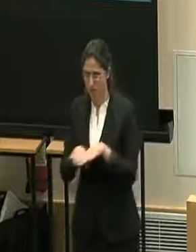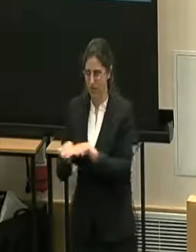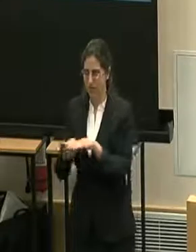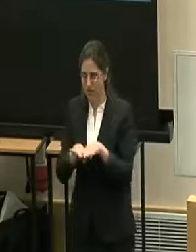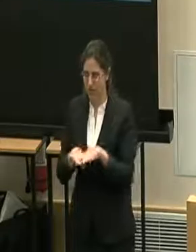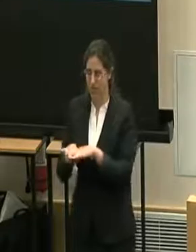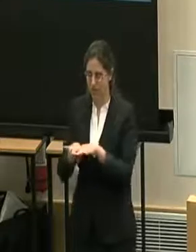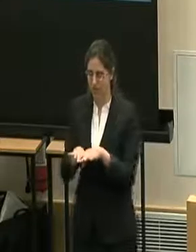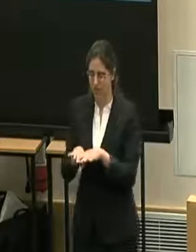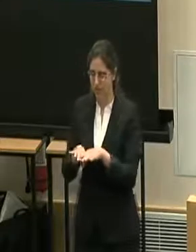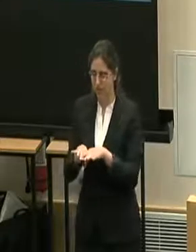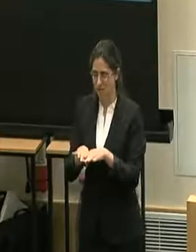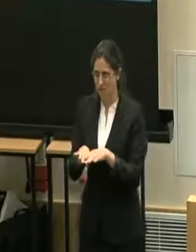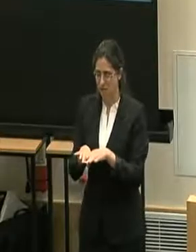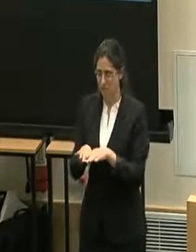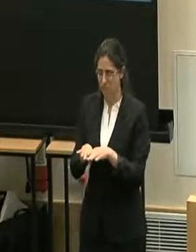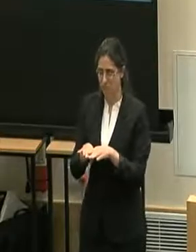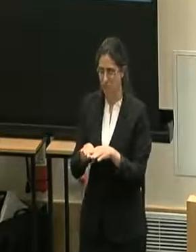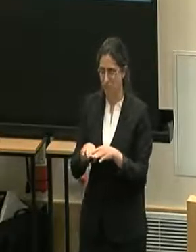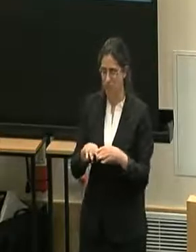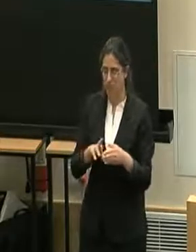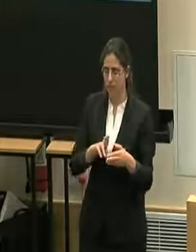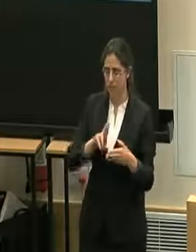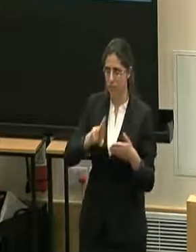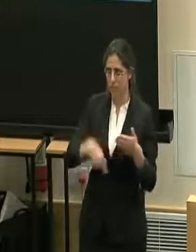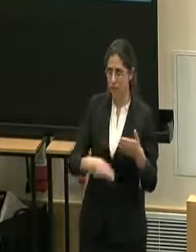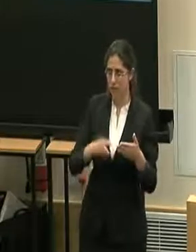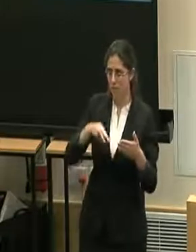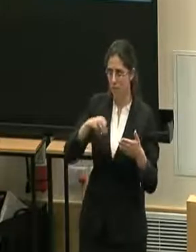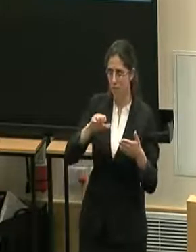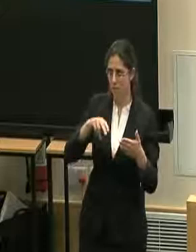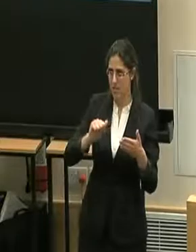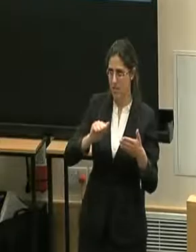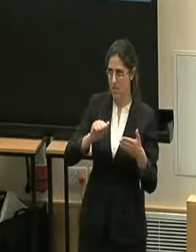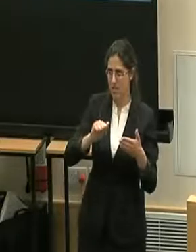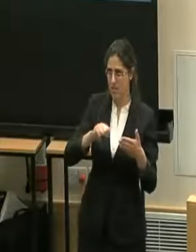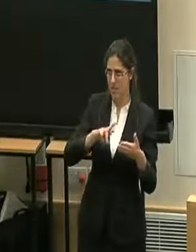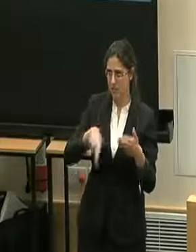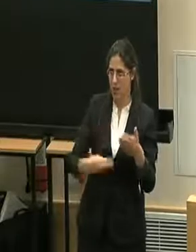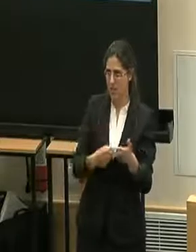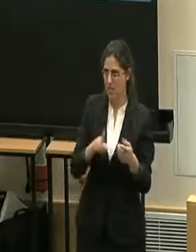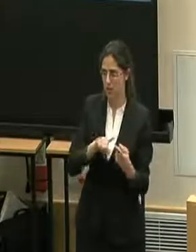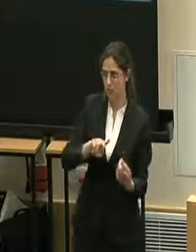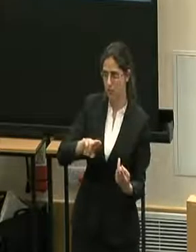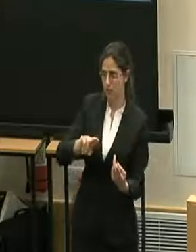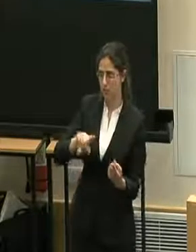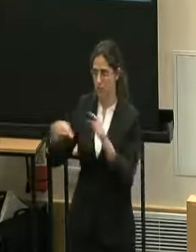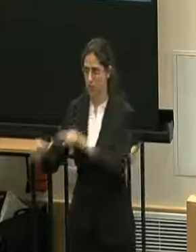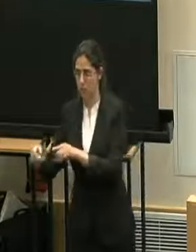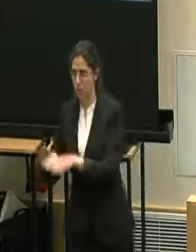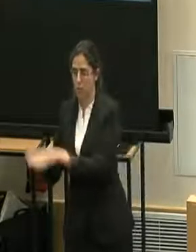know that non-discrimination, reasonable accommodation is not an end in itself. It's a means to equality, and